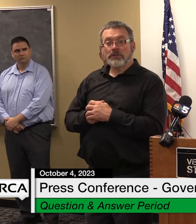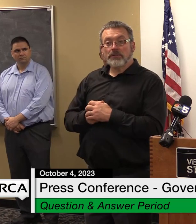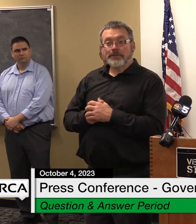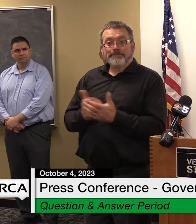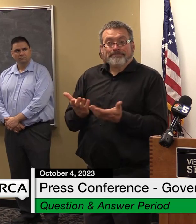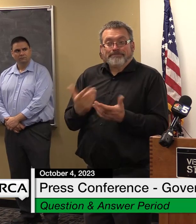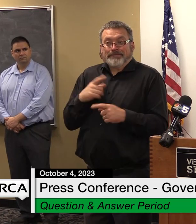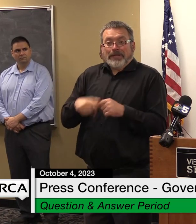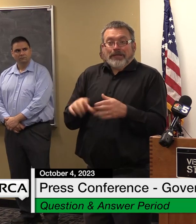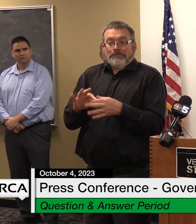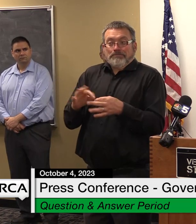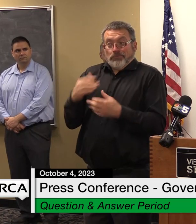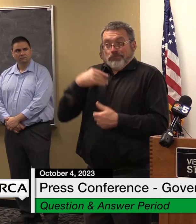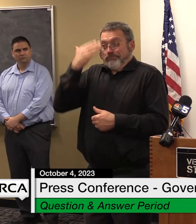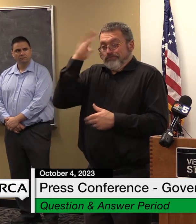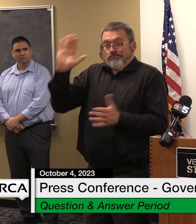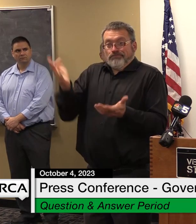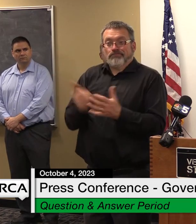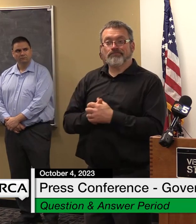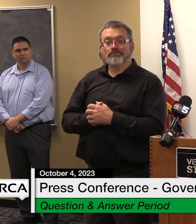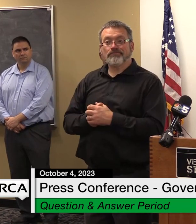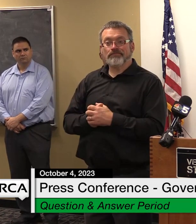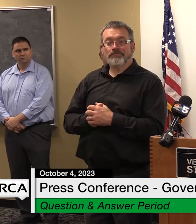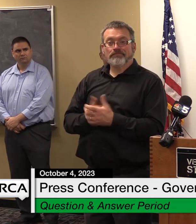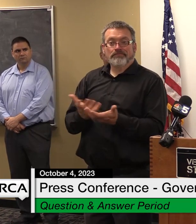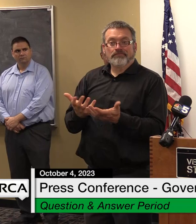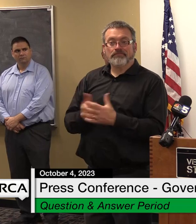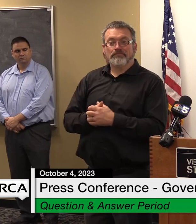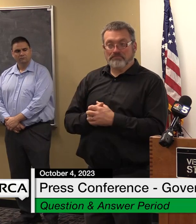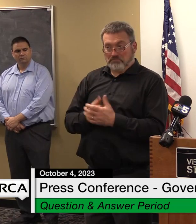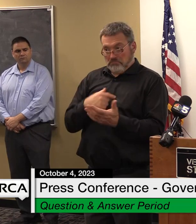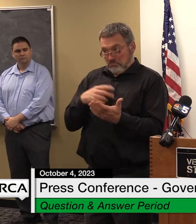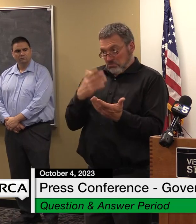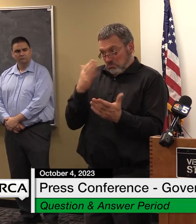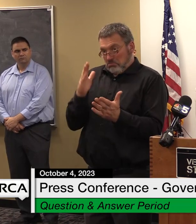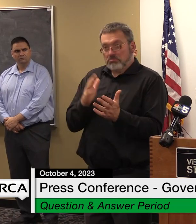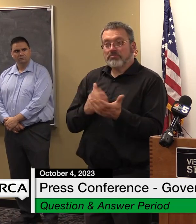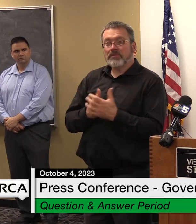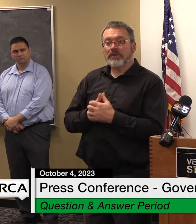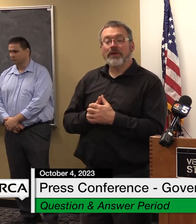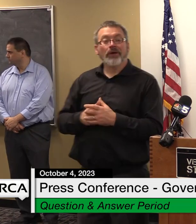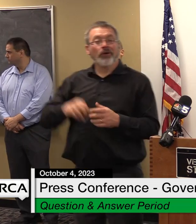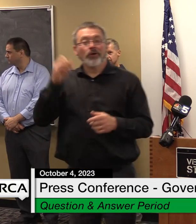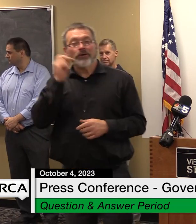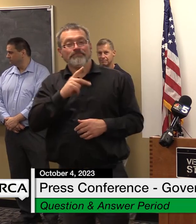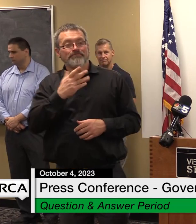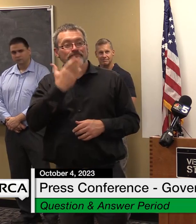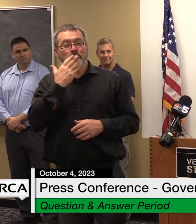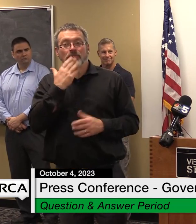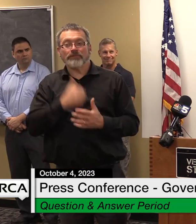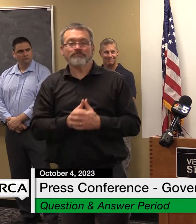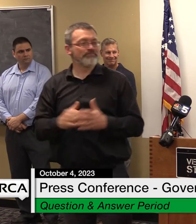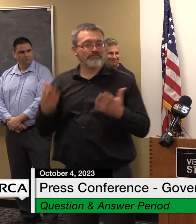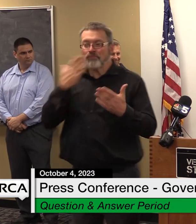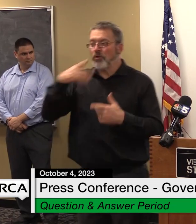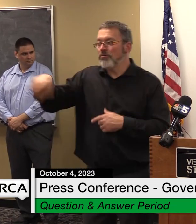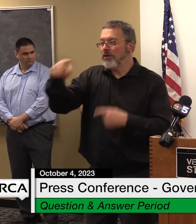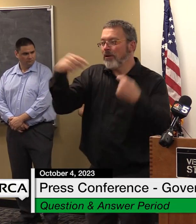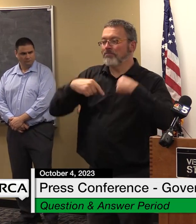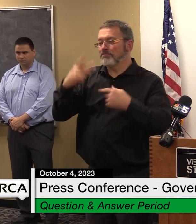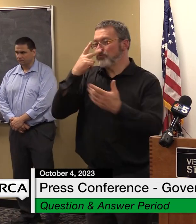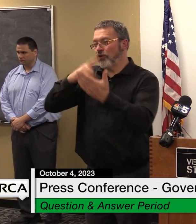I don't have any details. Hard to comment on that before seeing that. Thank you very much.